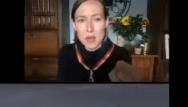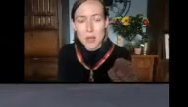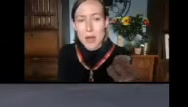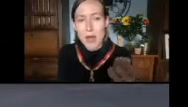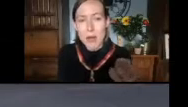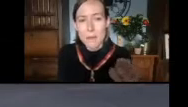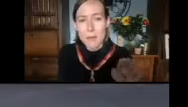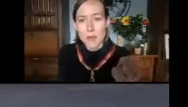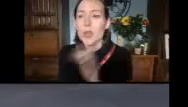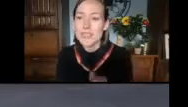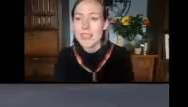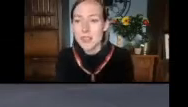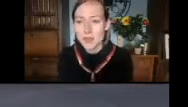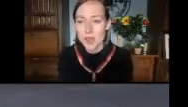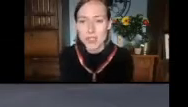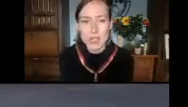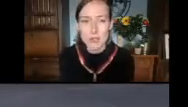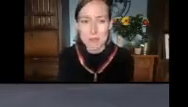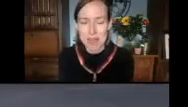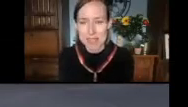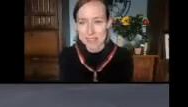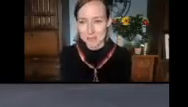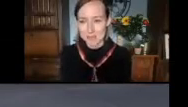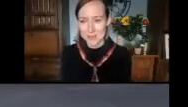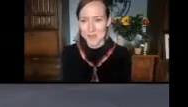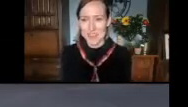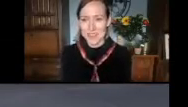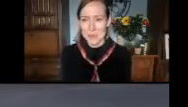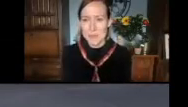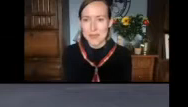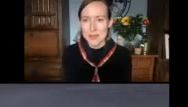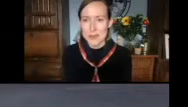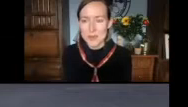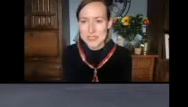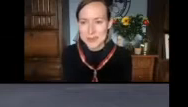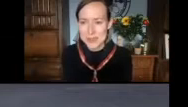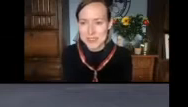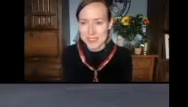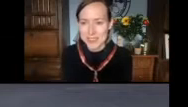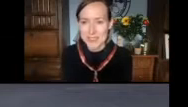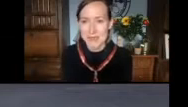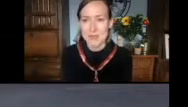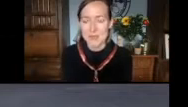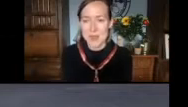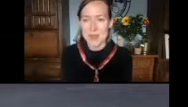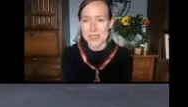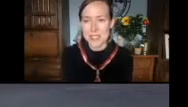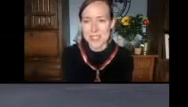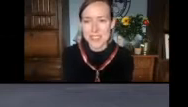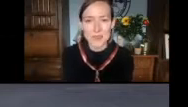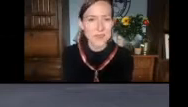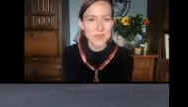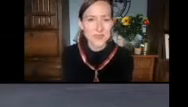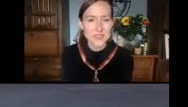spell. Let's have another volunteer for mug. Mug. Who's next? Uncle